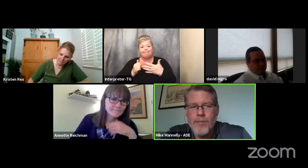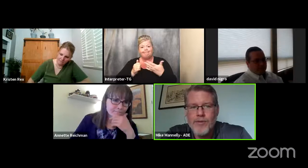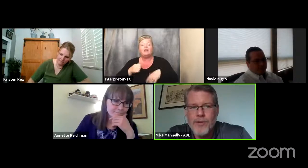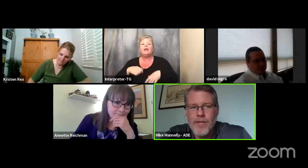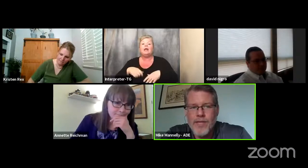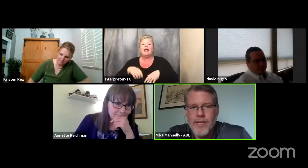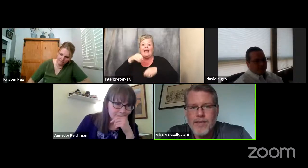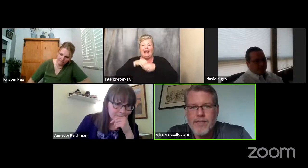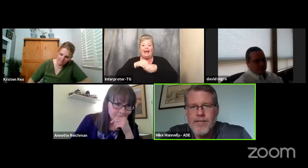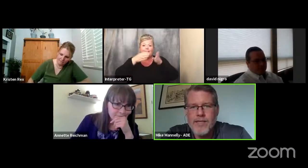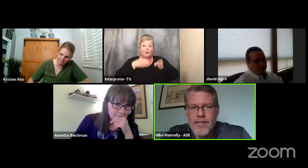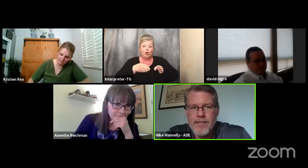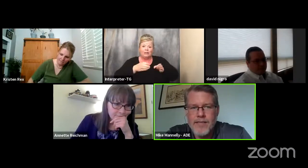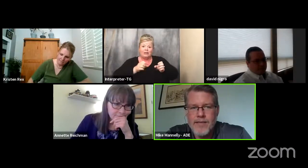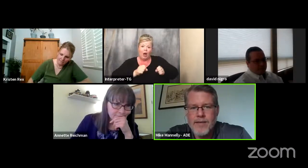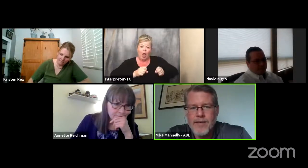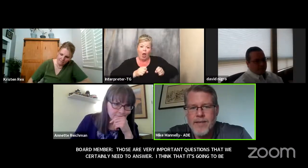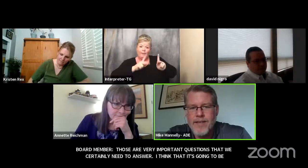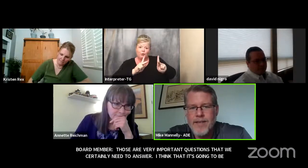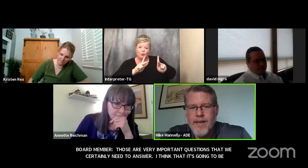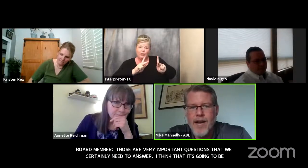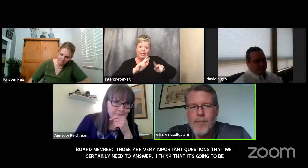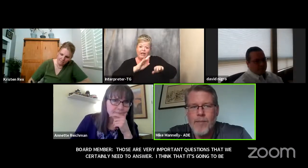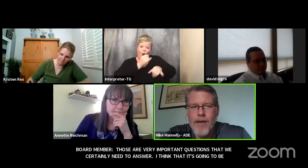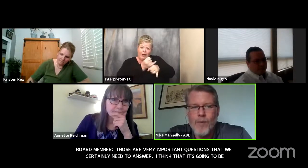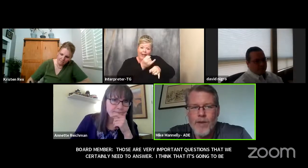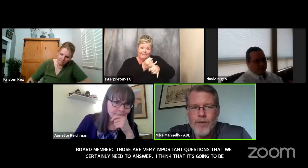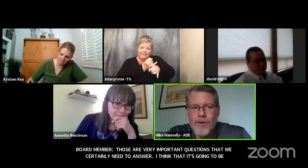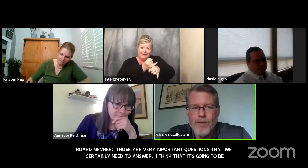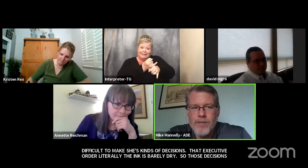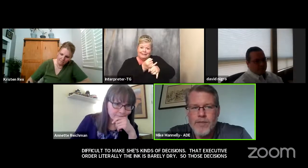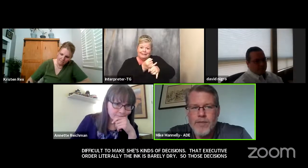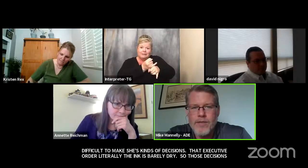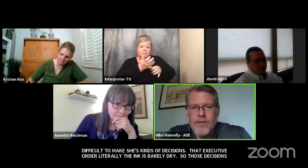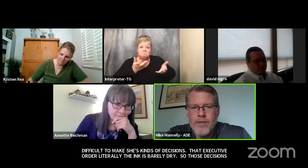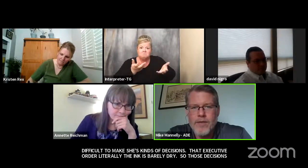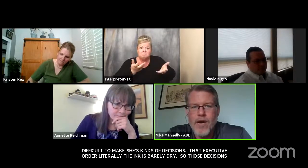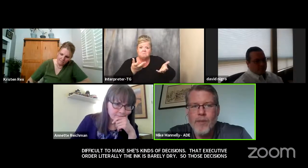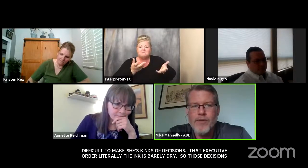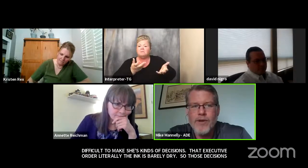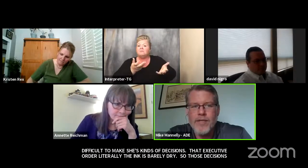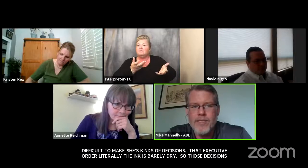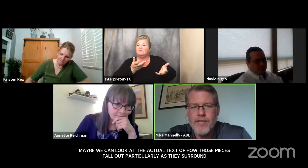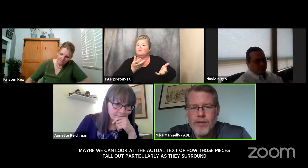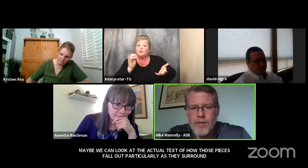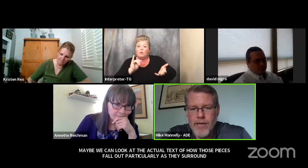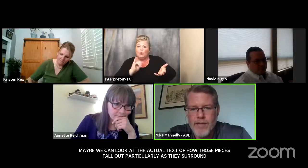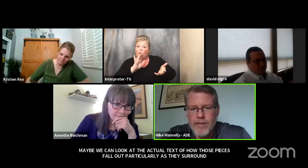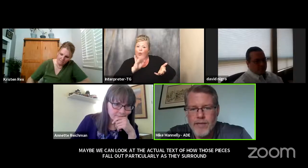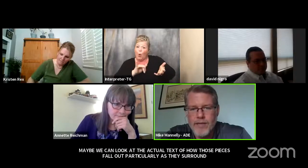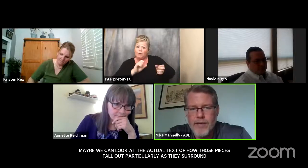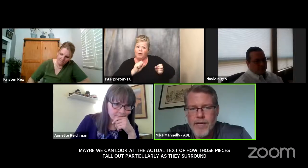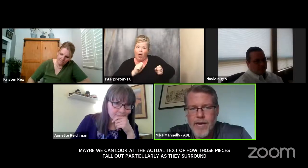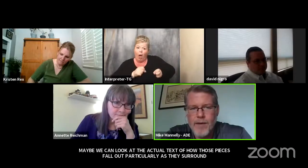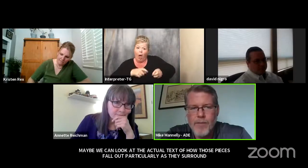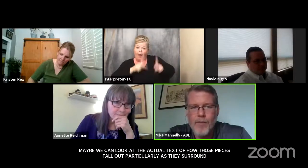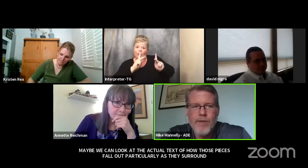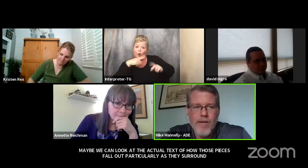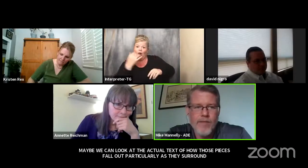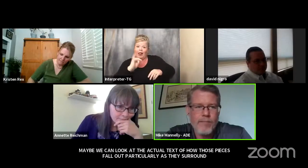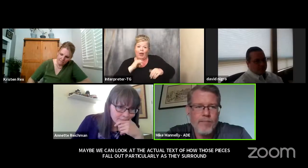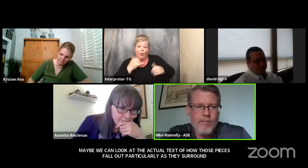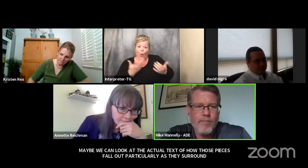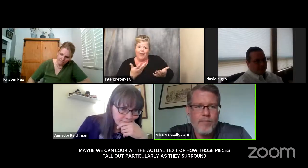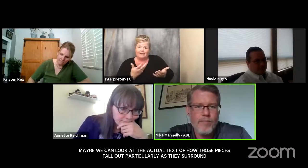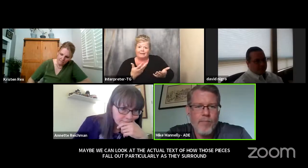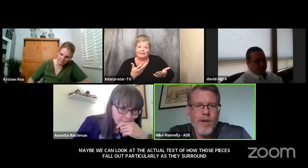in-person opportunities at sites, and what those opportunities need to look like. But